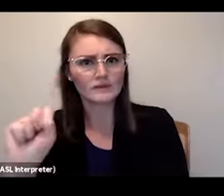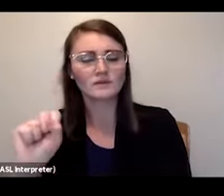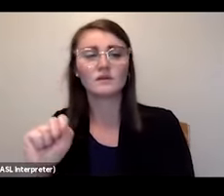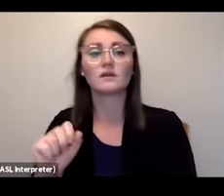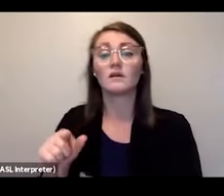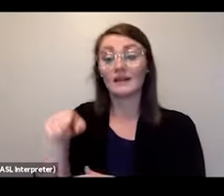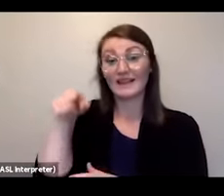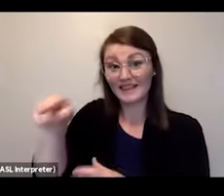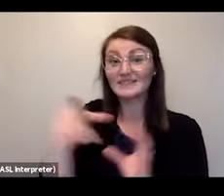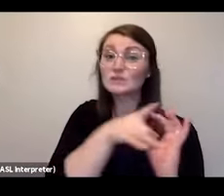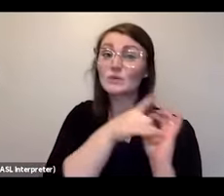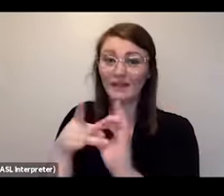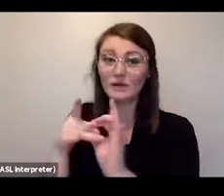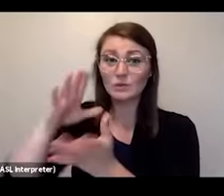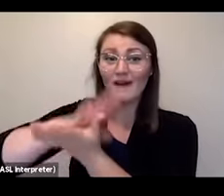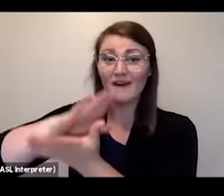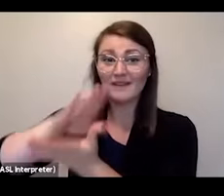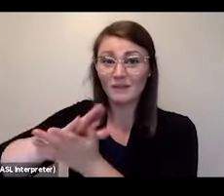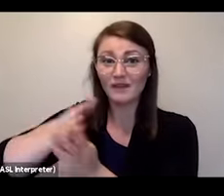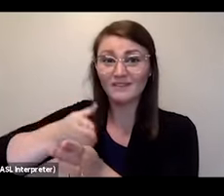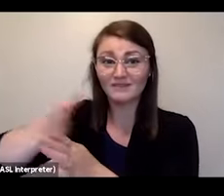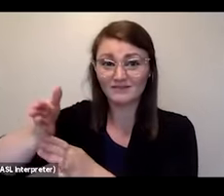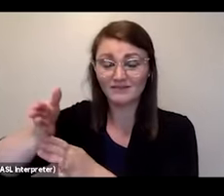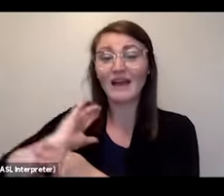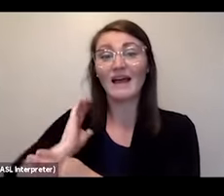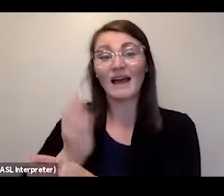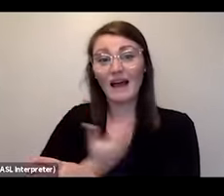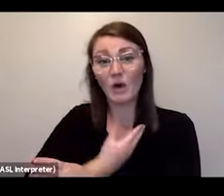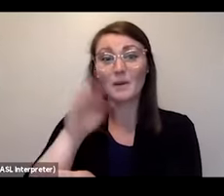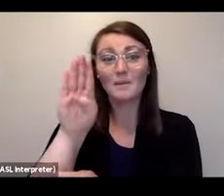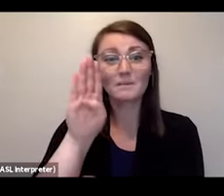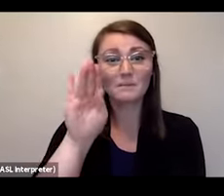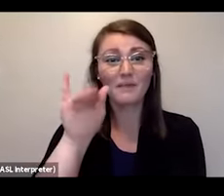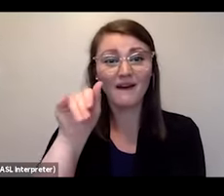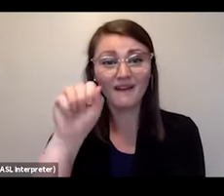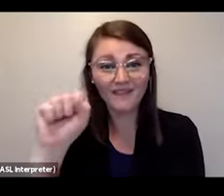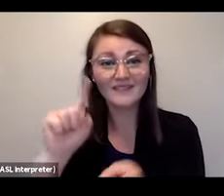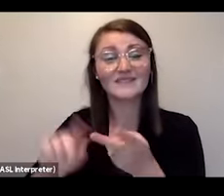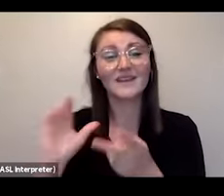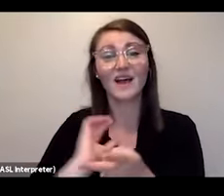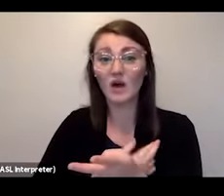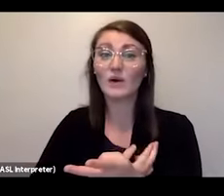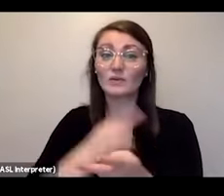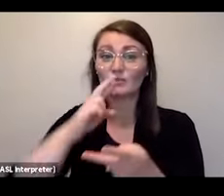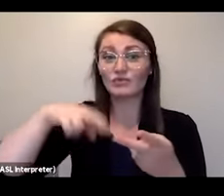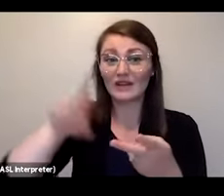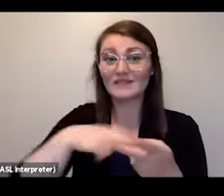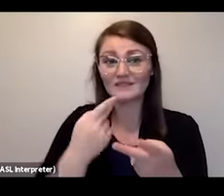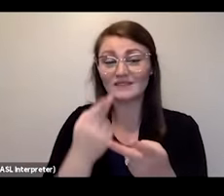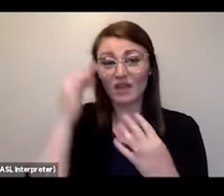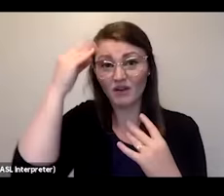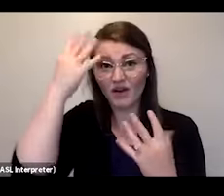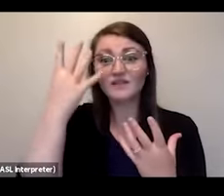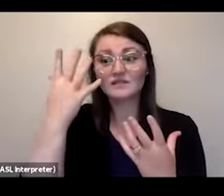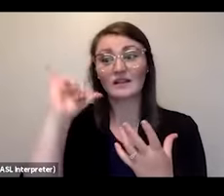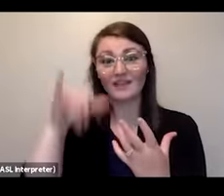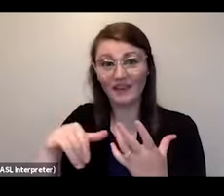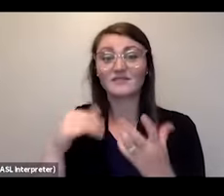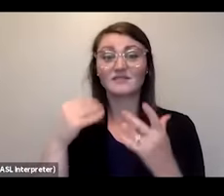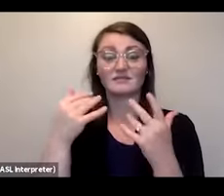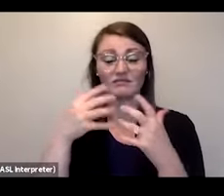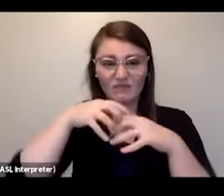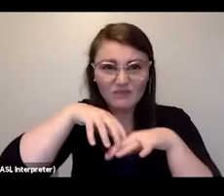Deep-rooted racism and implicit bias runs through our systems, our institutions, ourselves. What can we be doing as